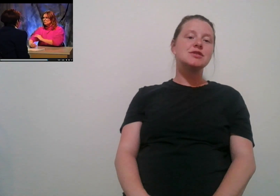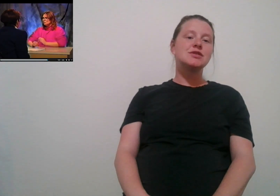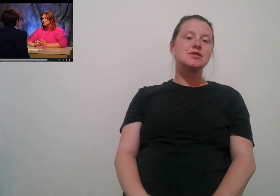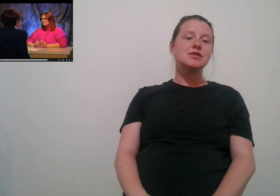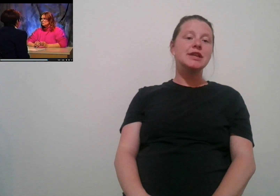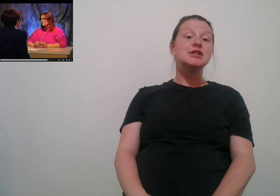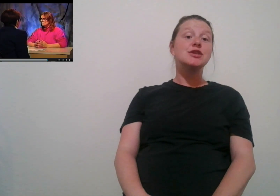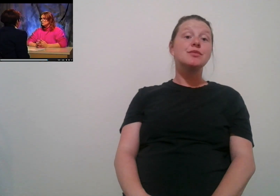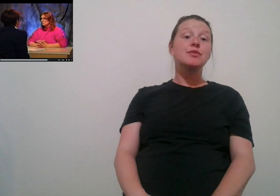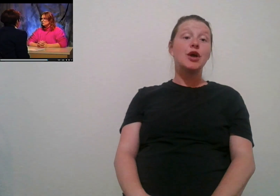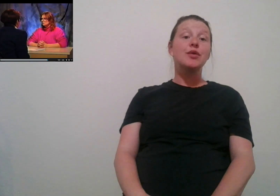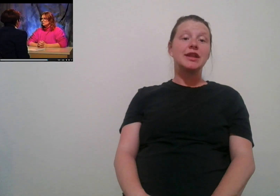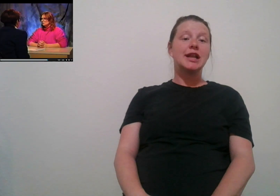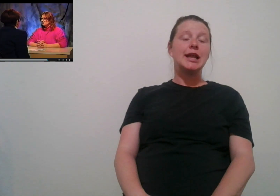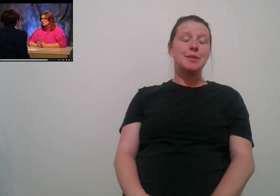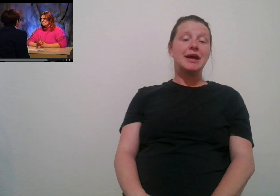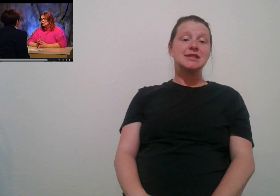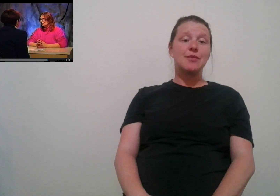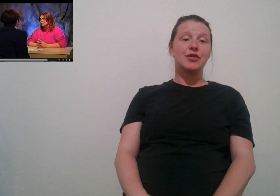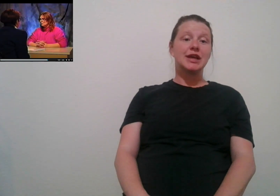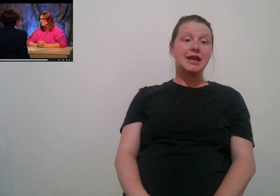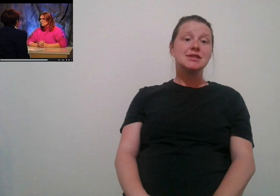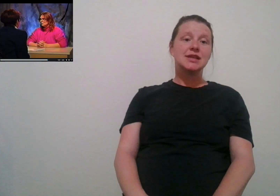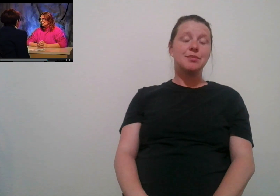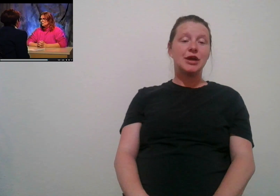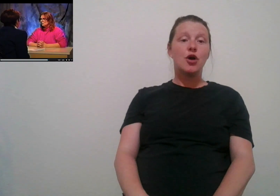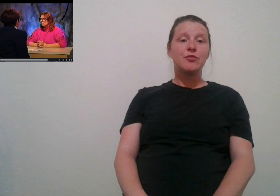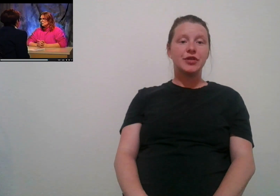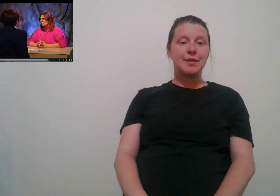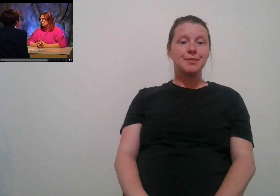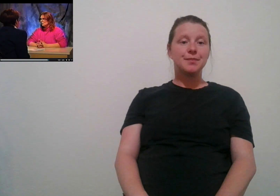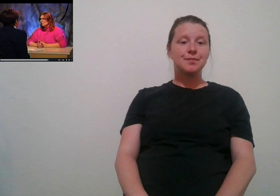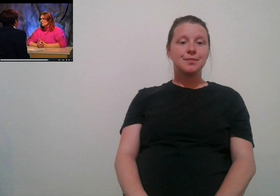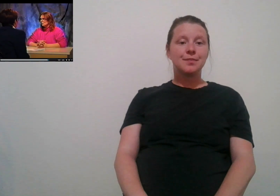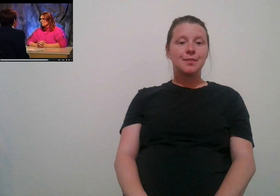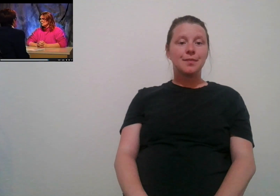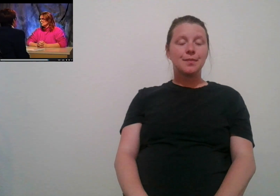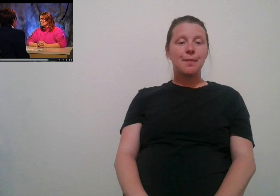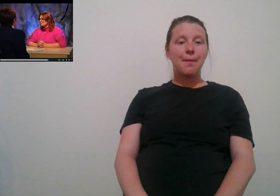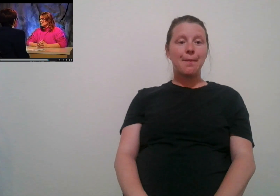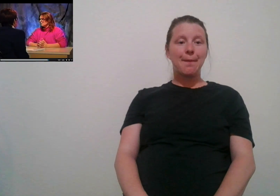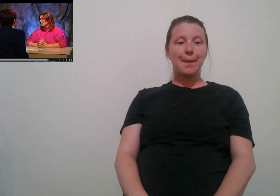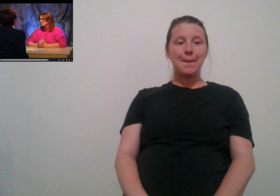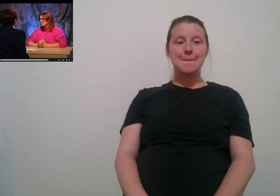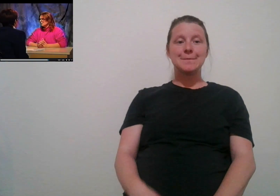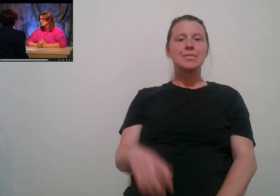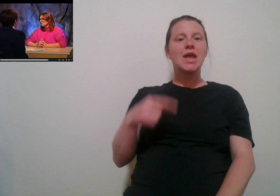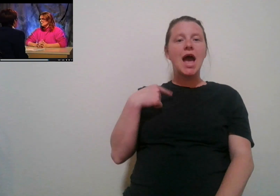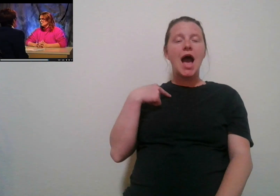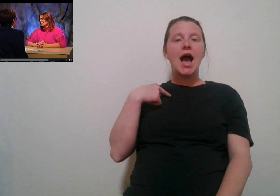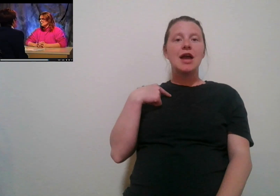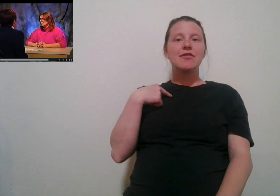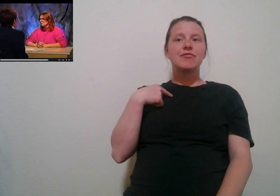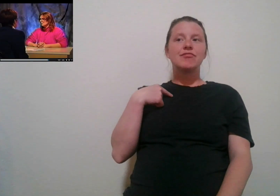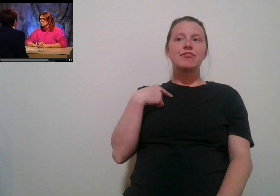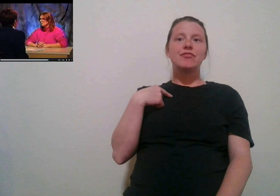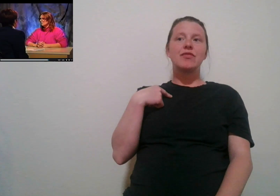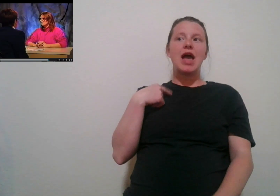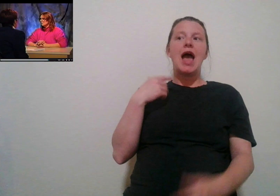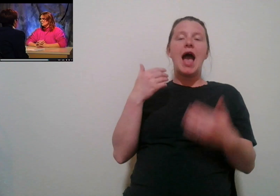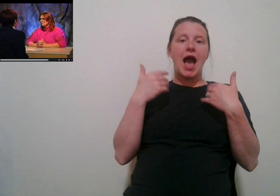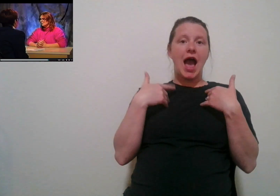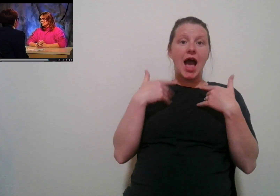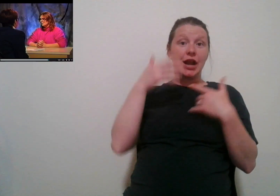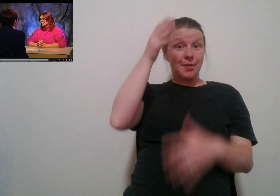Parents need to know that they need to make time for the kids and be Right. home for them. I know that I have dealt with parents in the past who